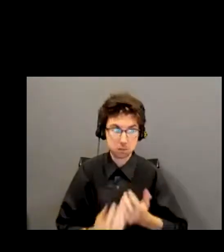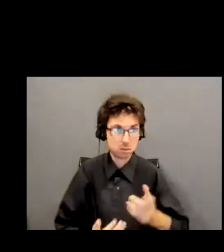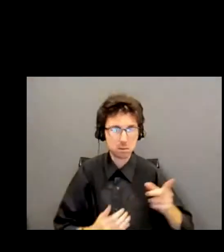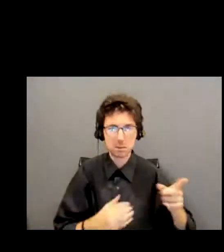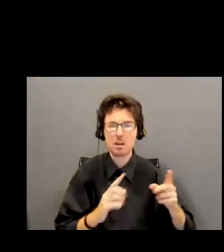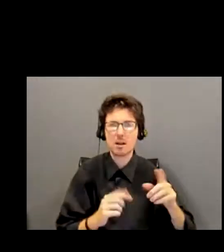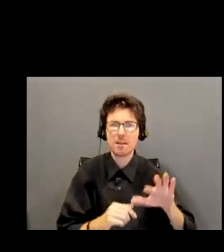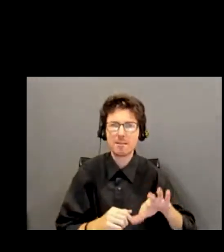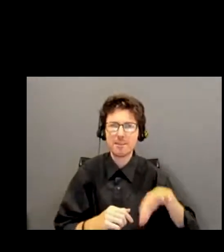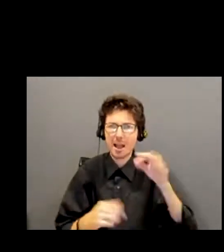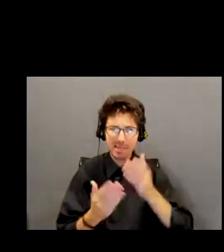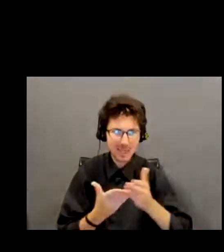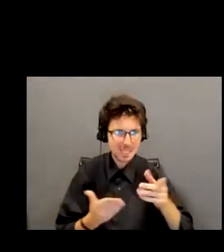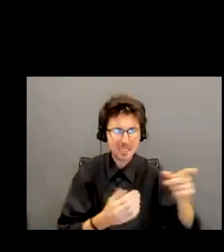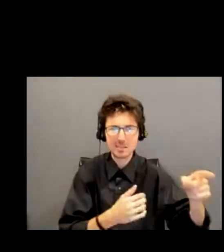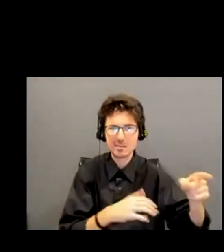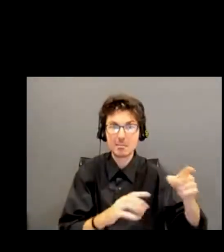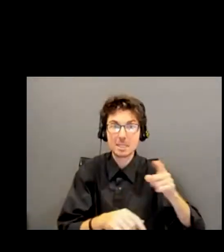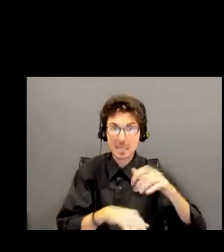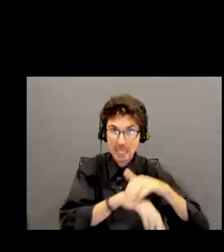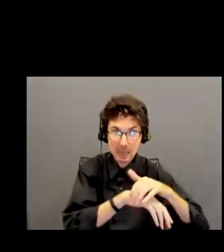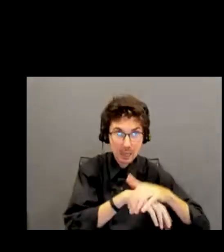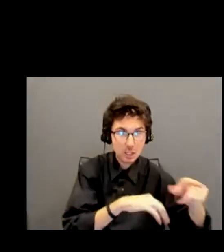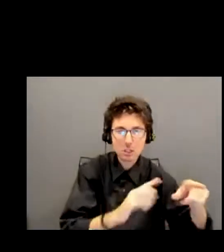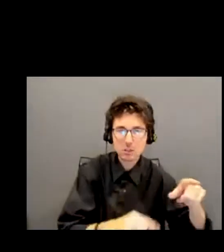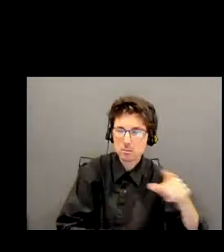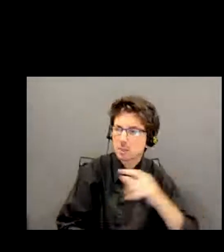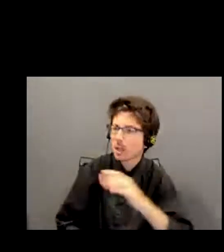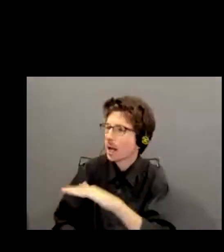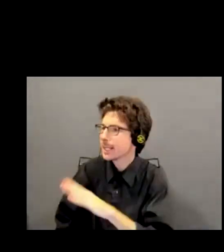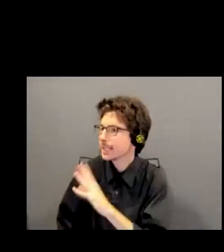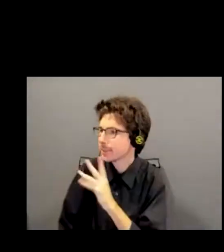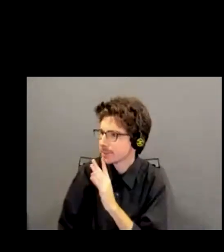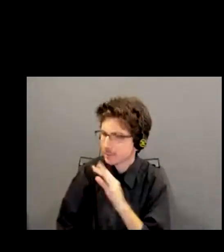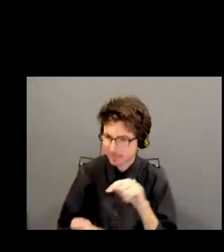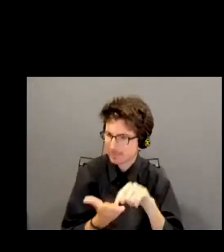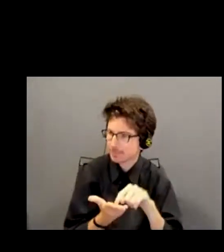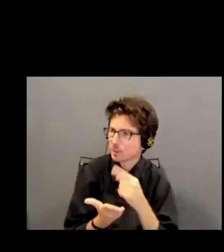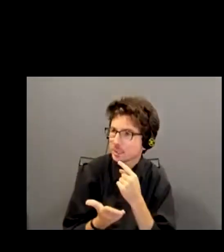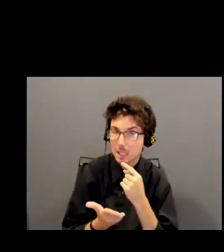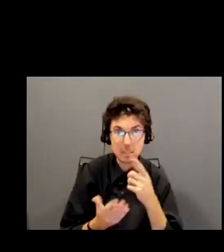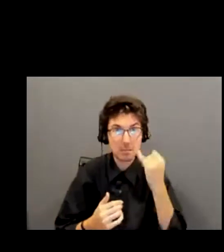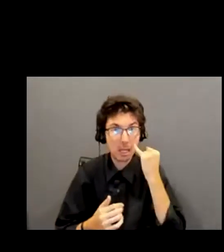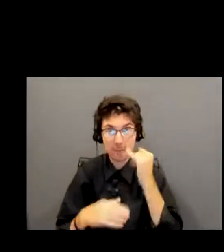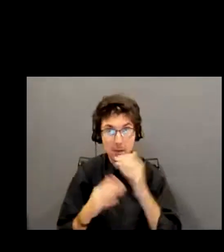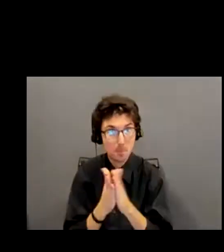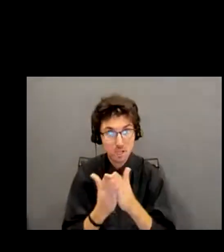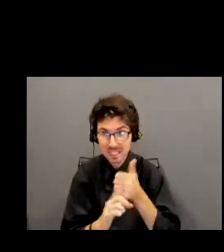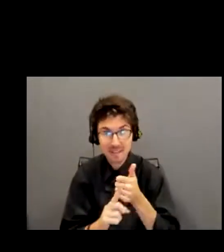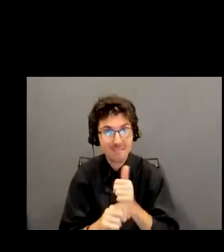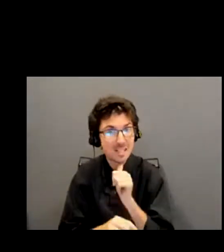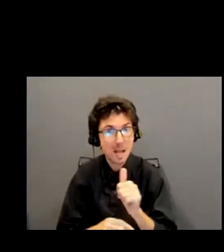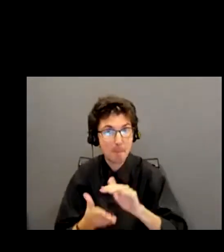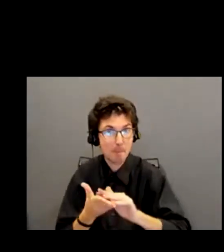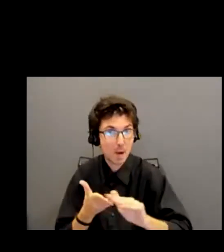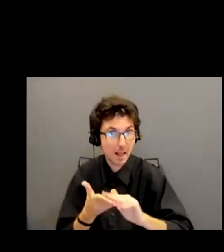which I don't have in Braille, and helps me check the students' tests by reading out their answers to me, which